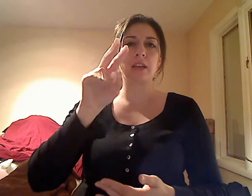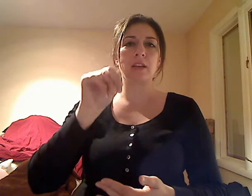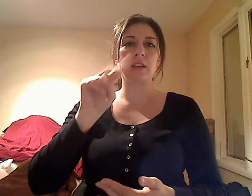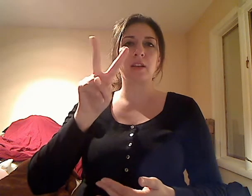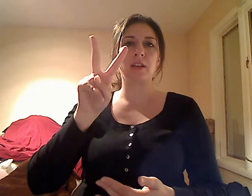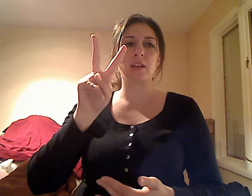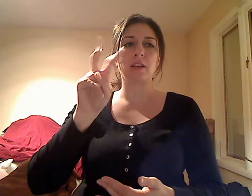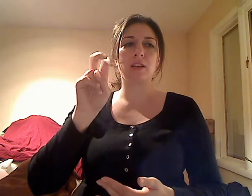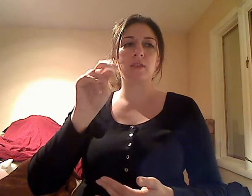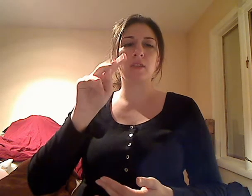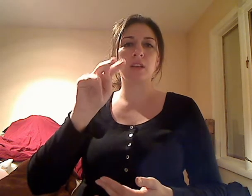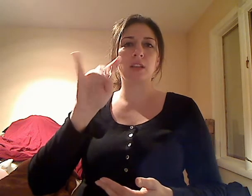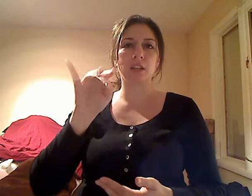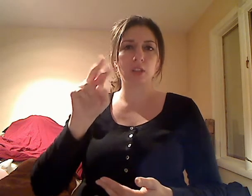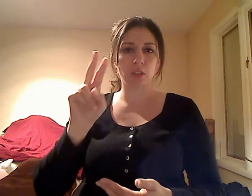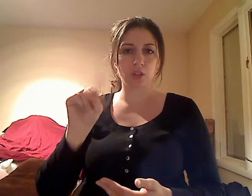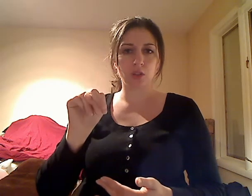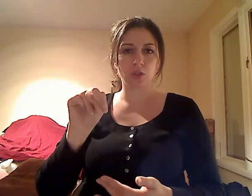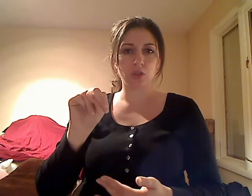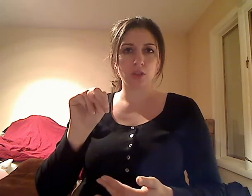P-L-E. Number wrong next to part B.